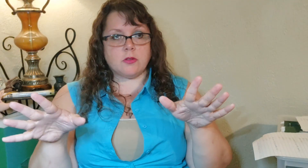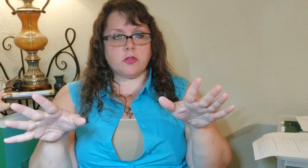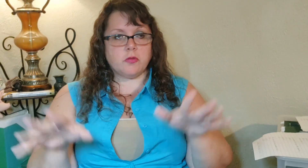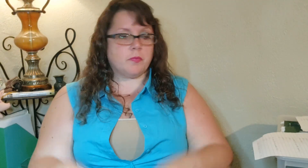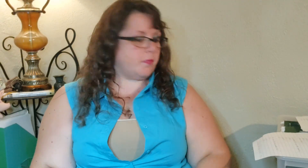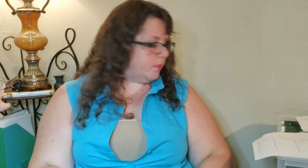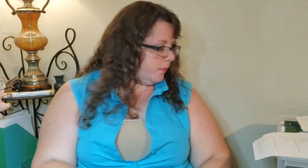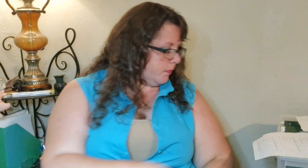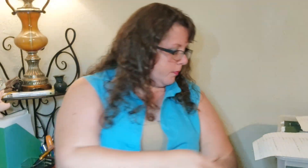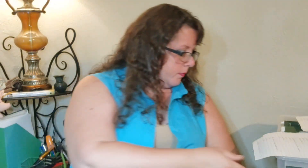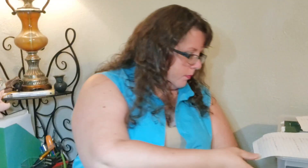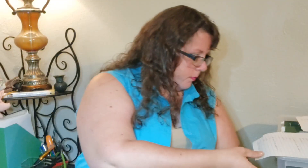finish.